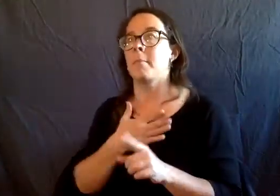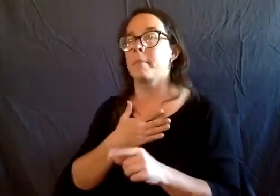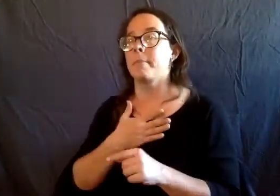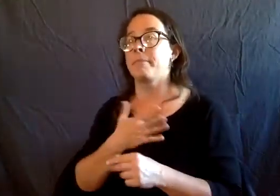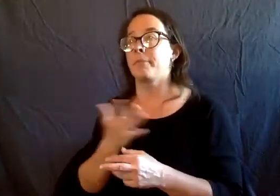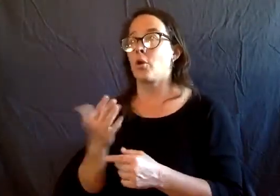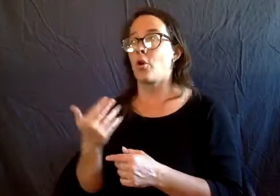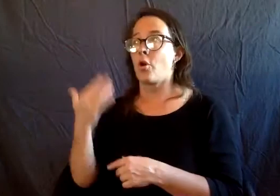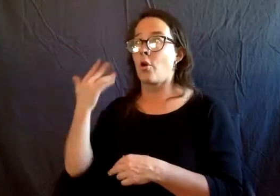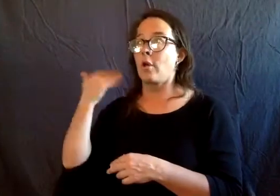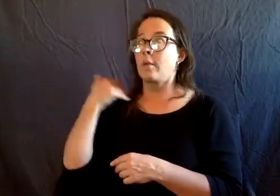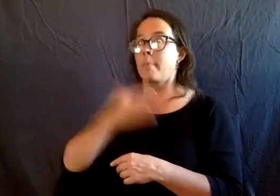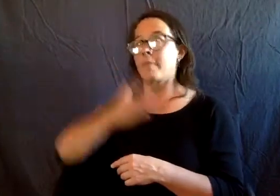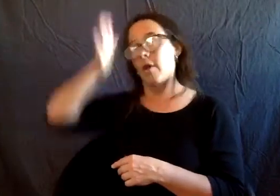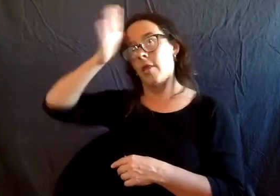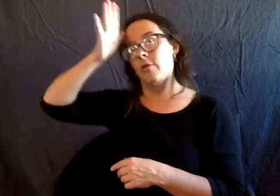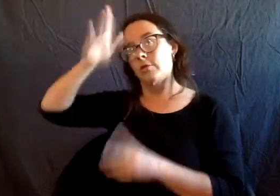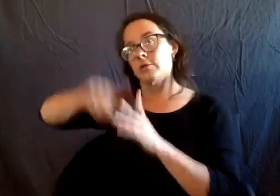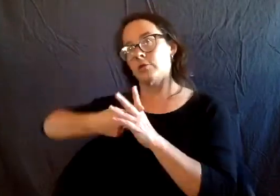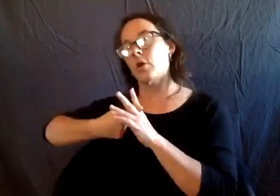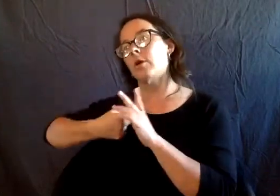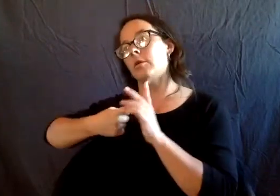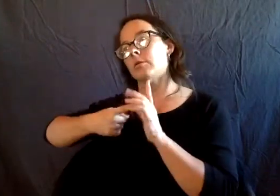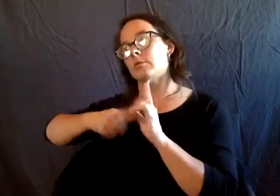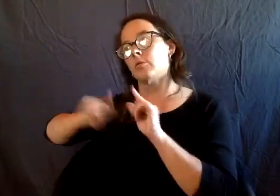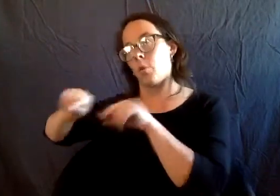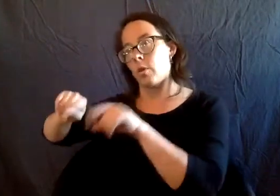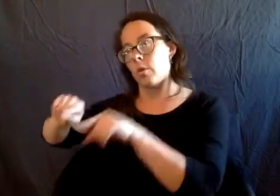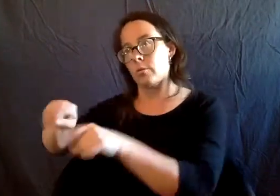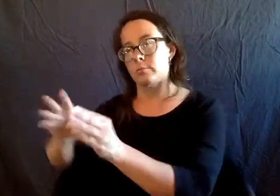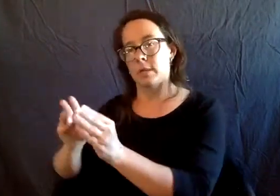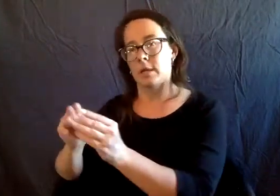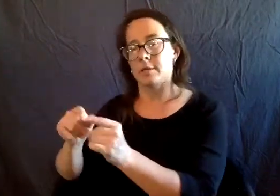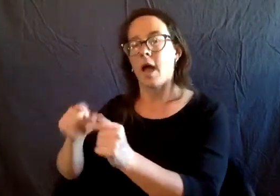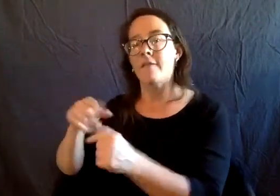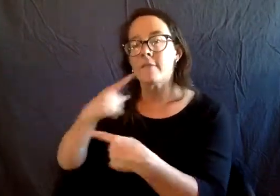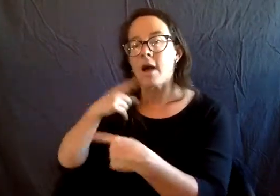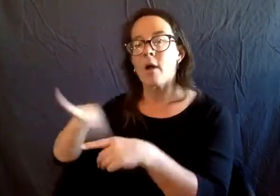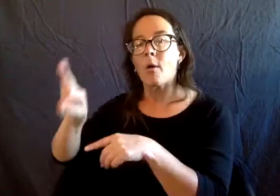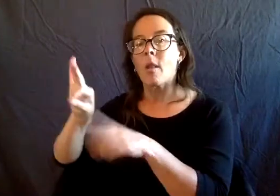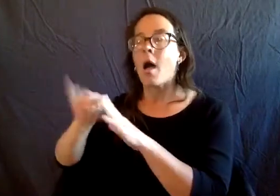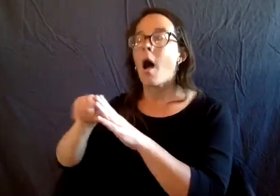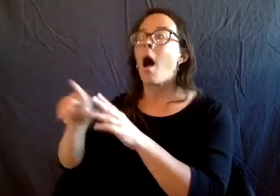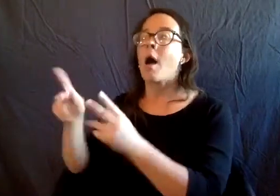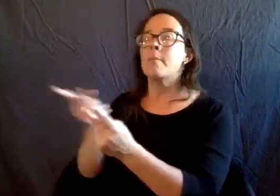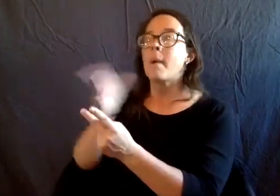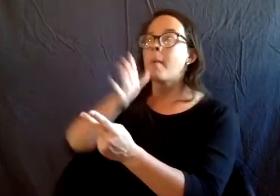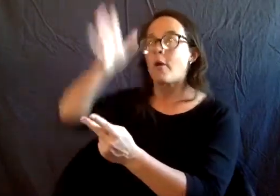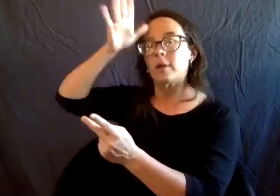meetings. I also found out that my parents met in the rooms of AA before I was born. At some point in my